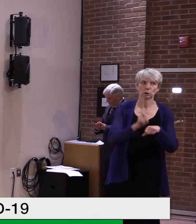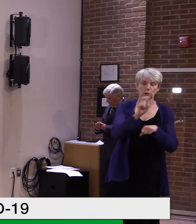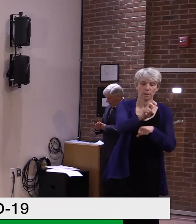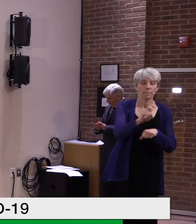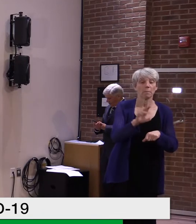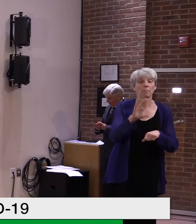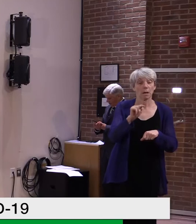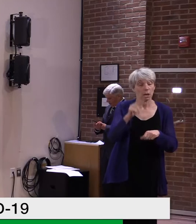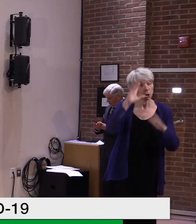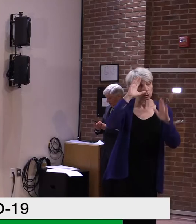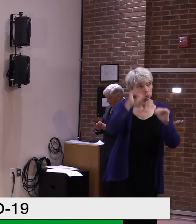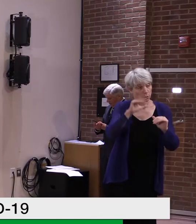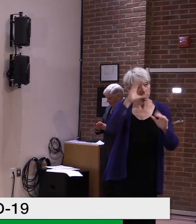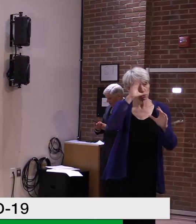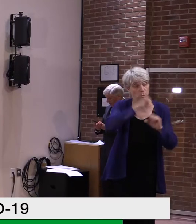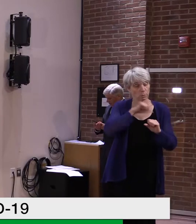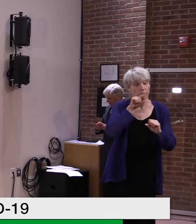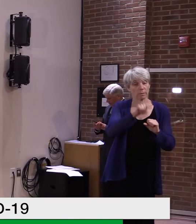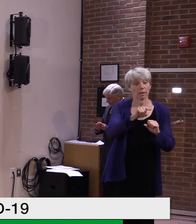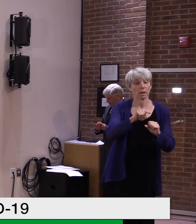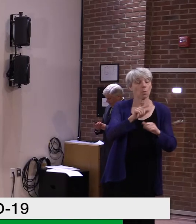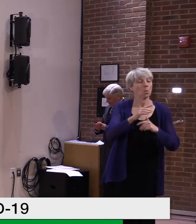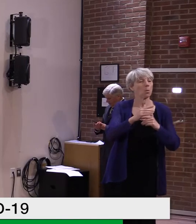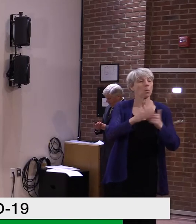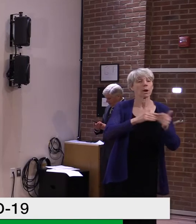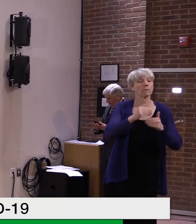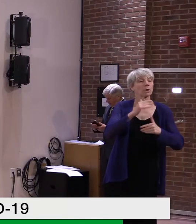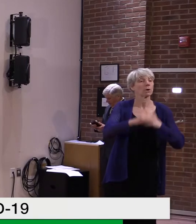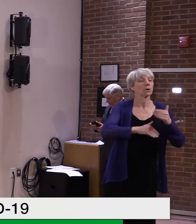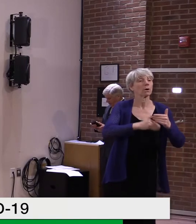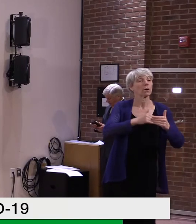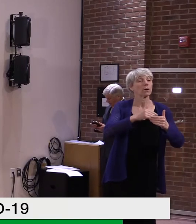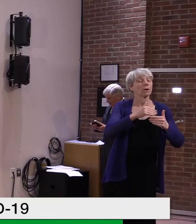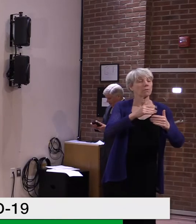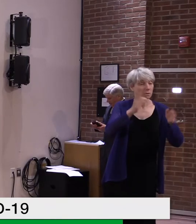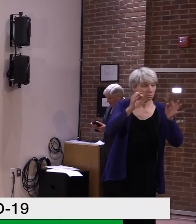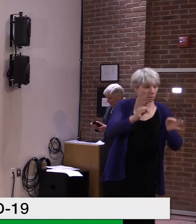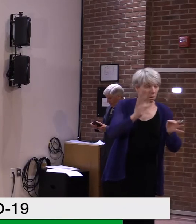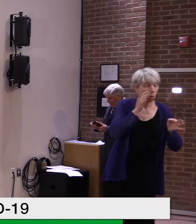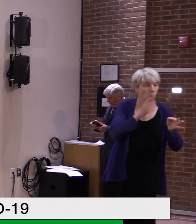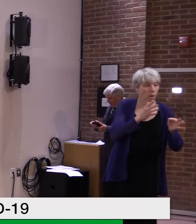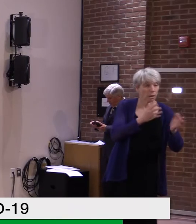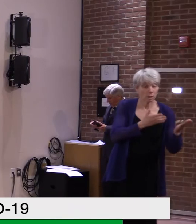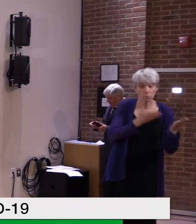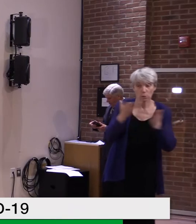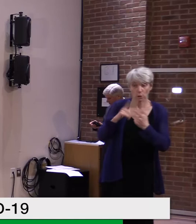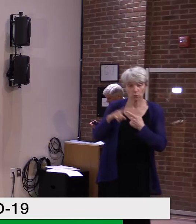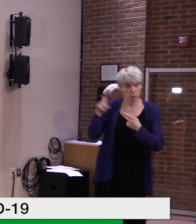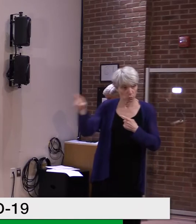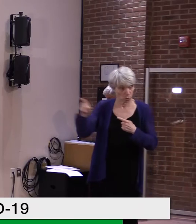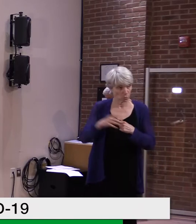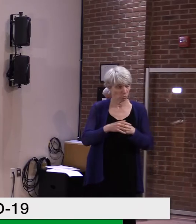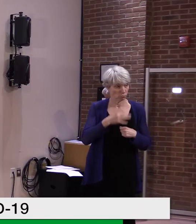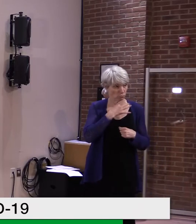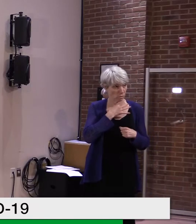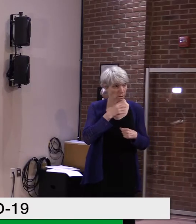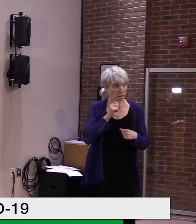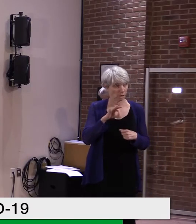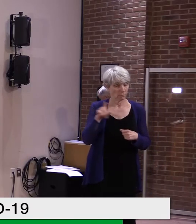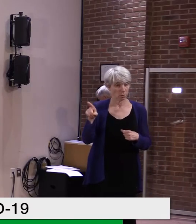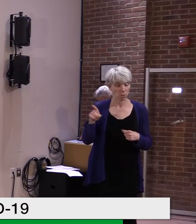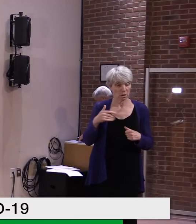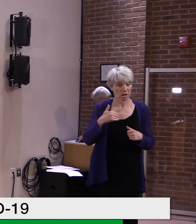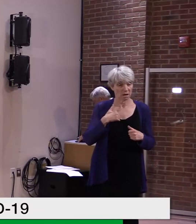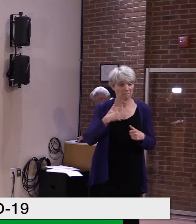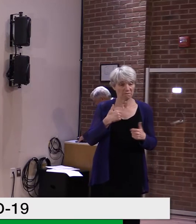they produce will possibly come to you. I was wondering if you have any, if there's